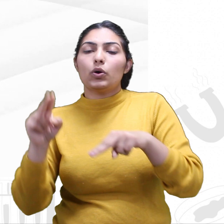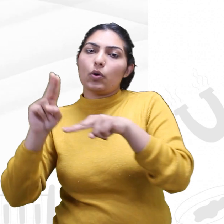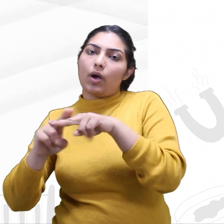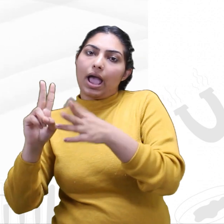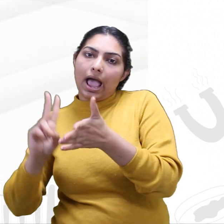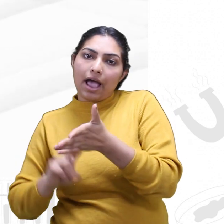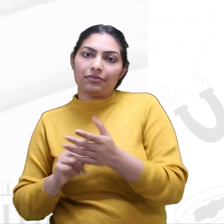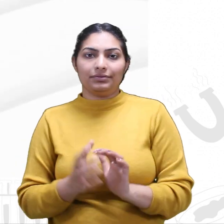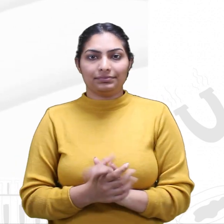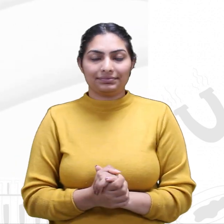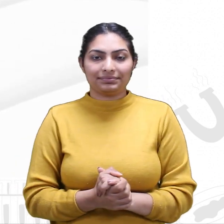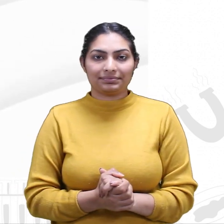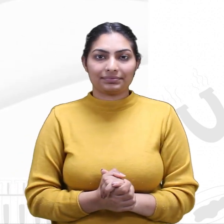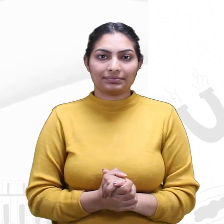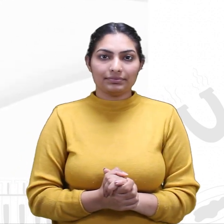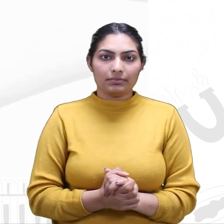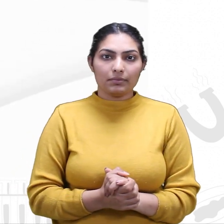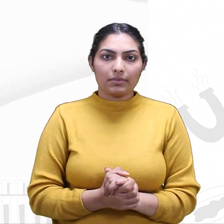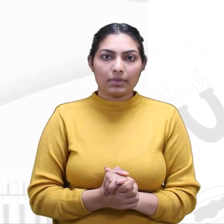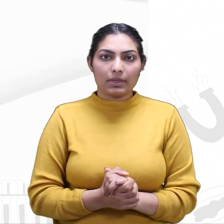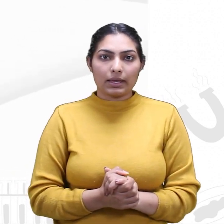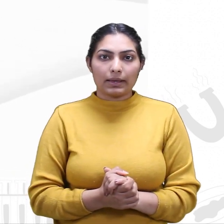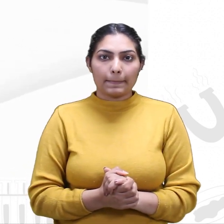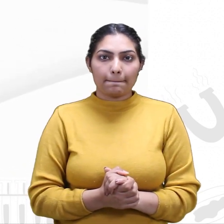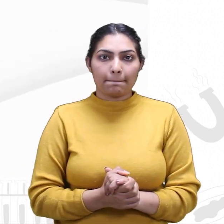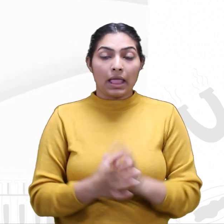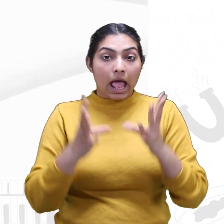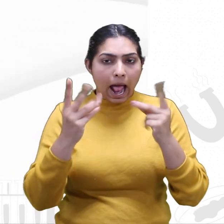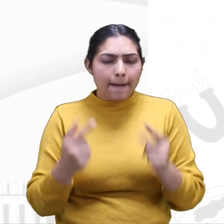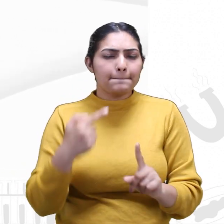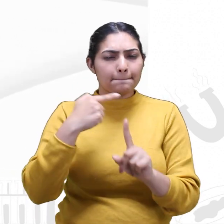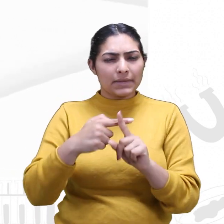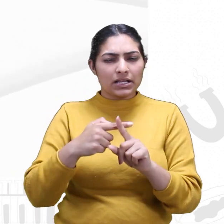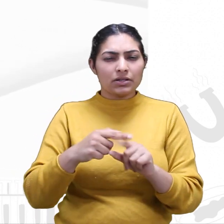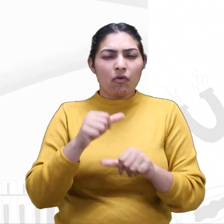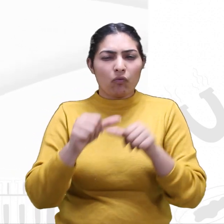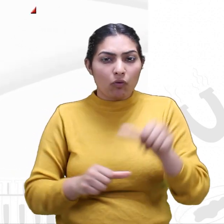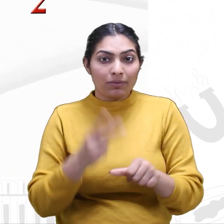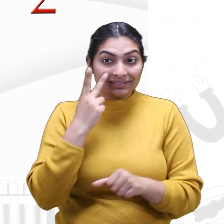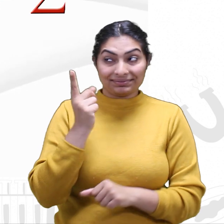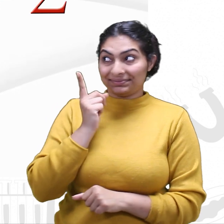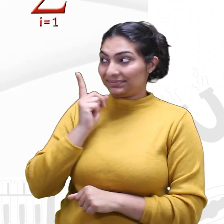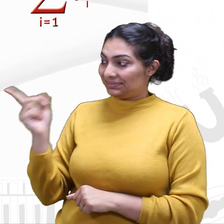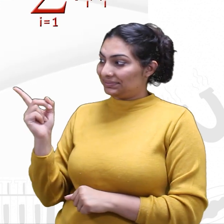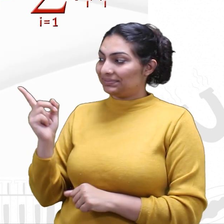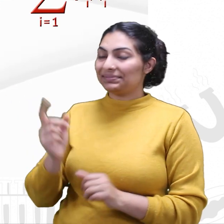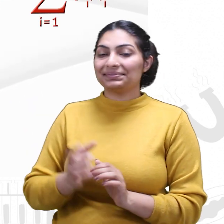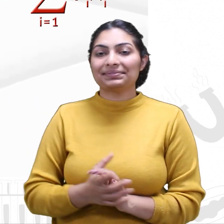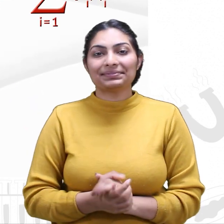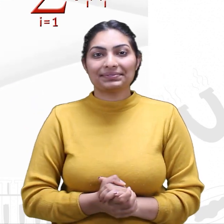f2, x3 is f3, similarly xn is fn. Then we can get the sum of all